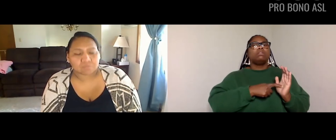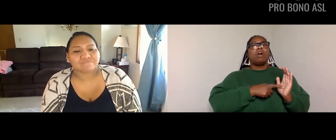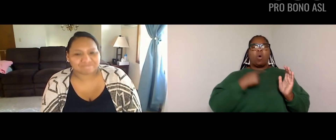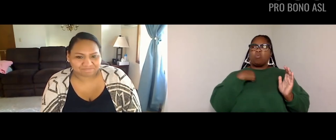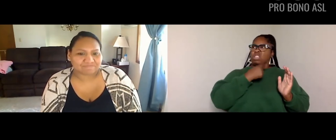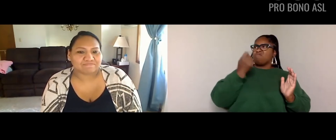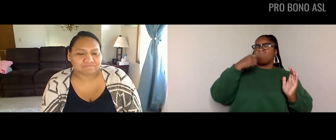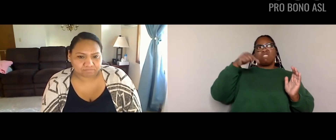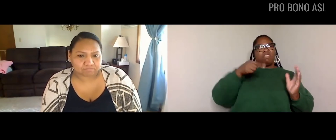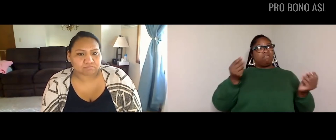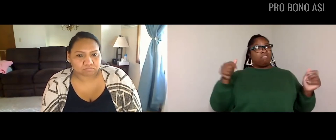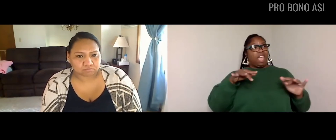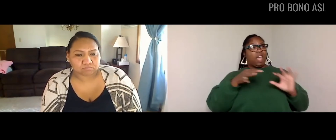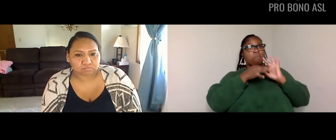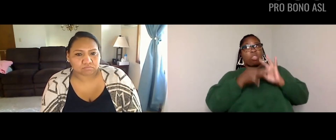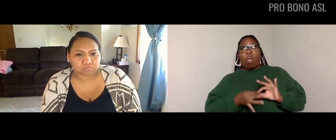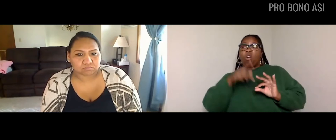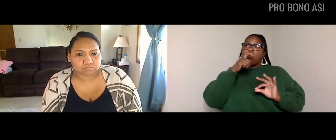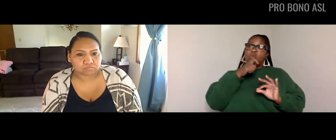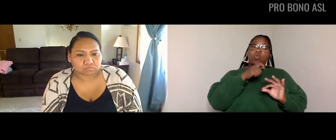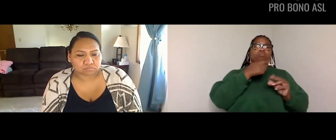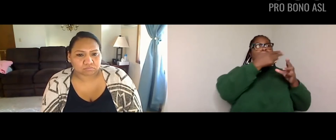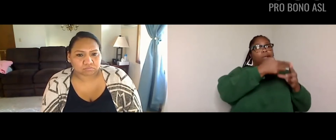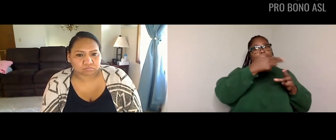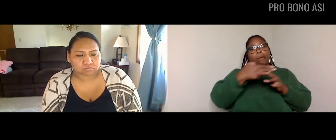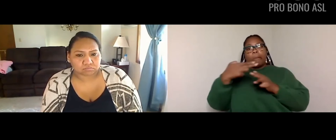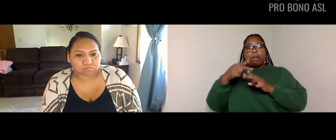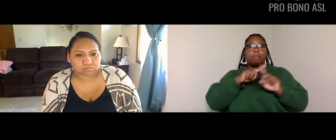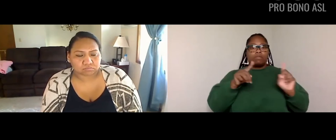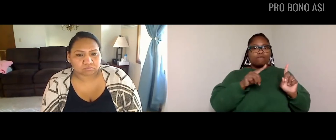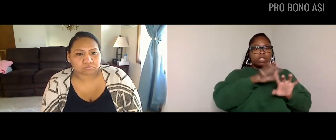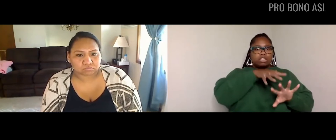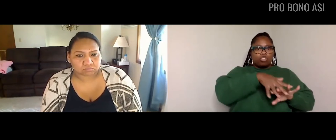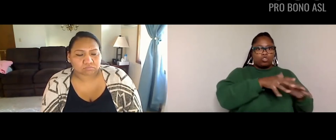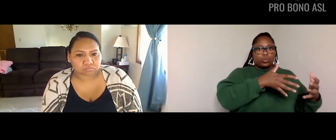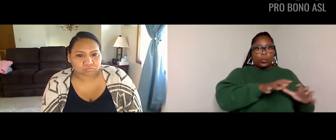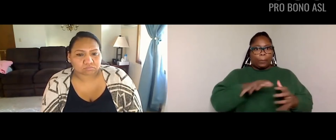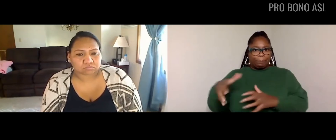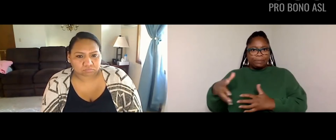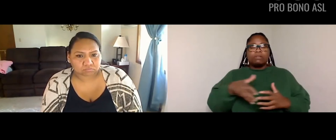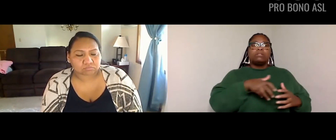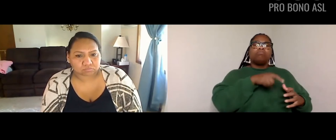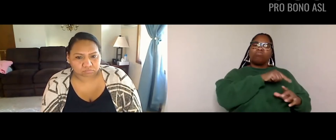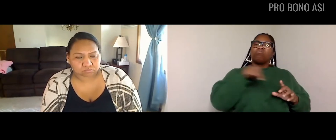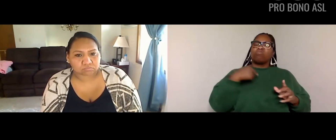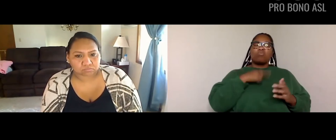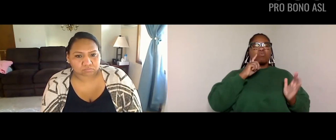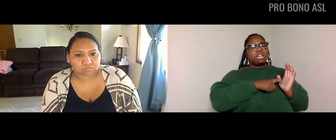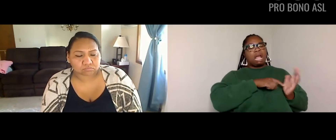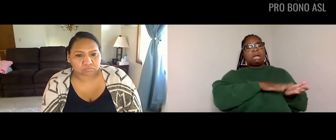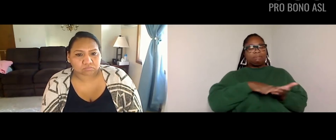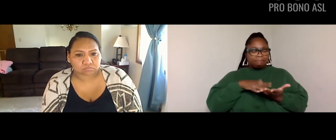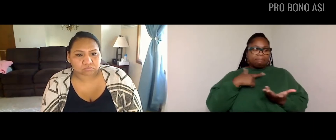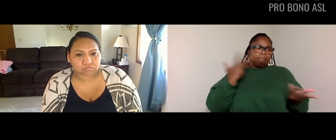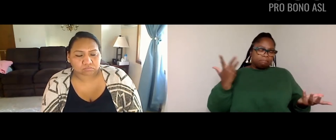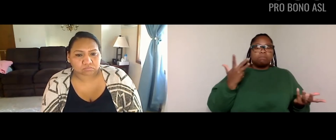any like social justice public event, we have a land acknowledgement where we say, you know, this land belongs to, and then we mention the